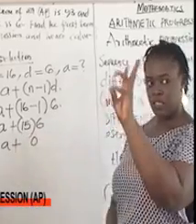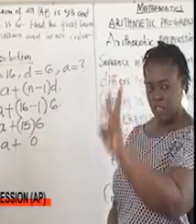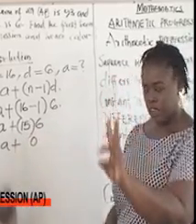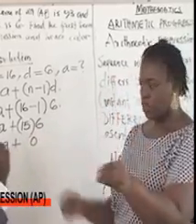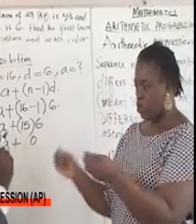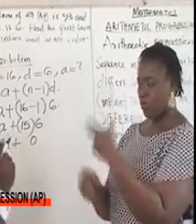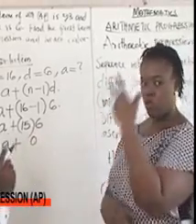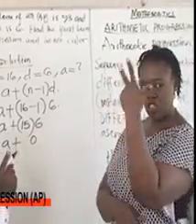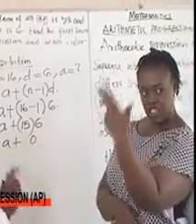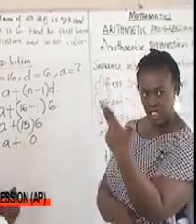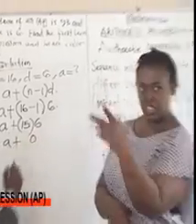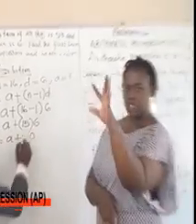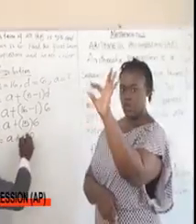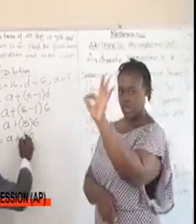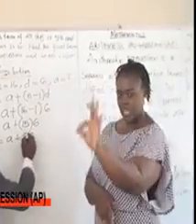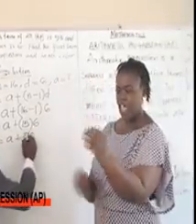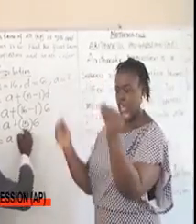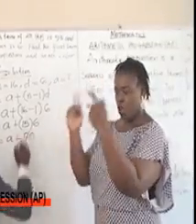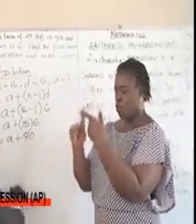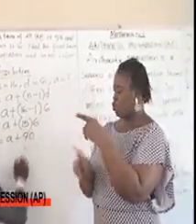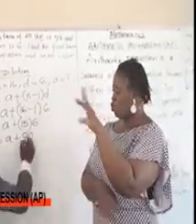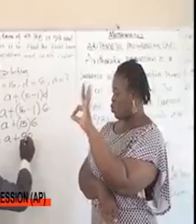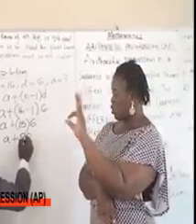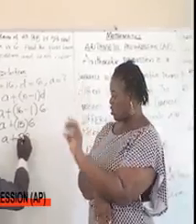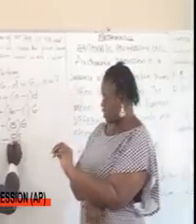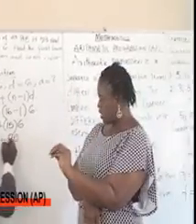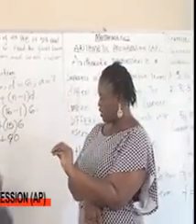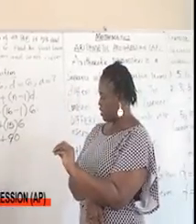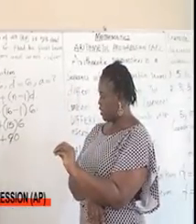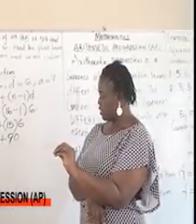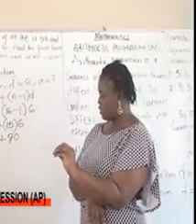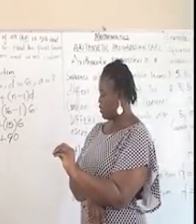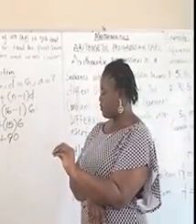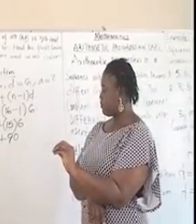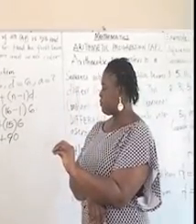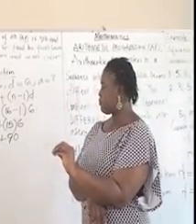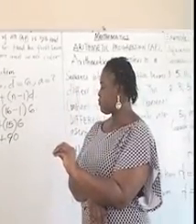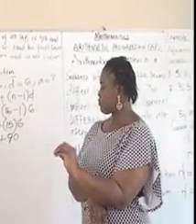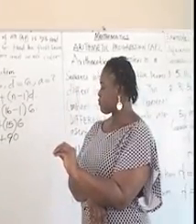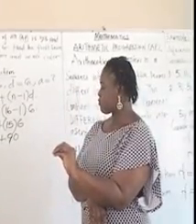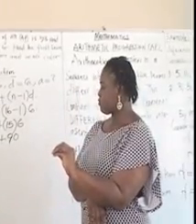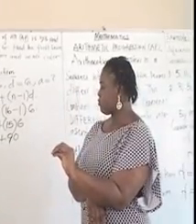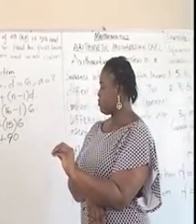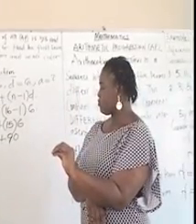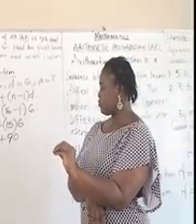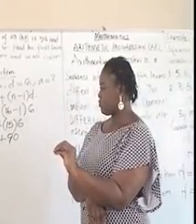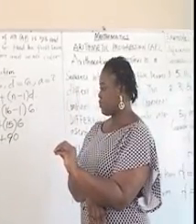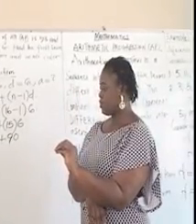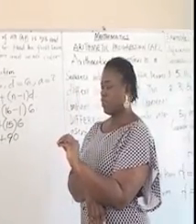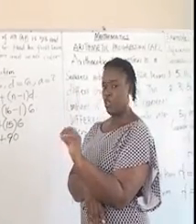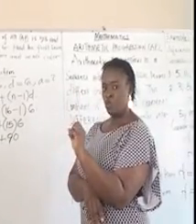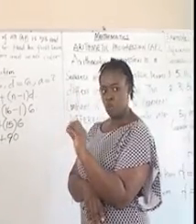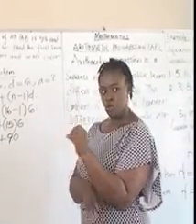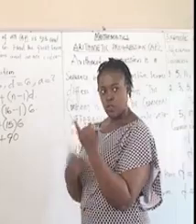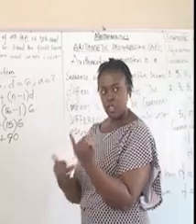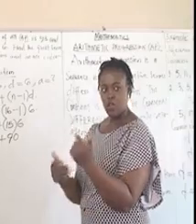that's 6. Plus 3 you have carried, will give us 90. You have 90 there. At least you have to collect